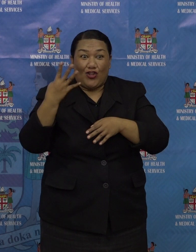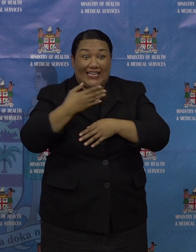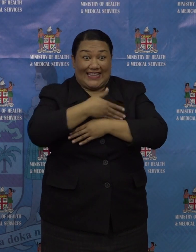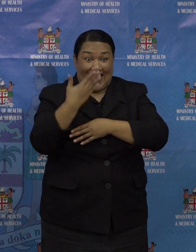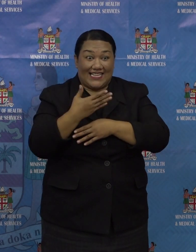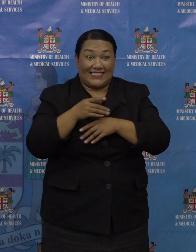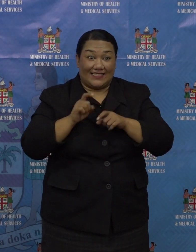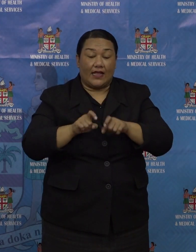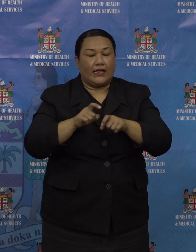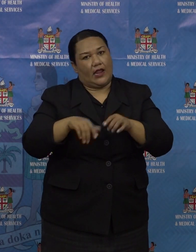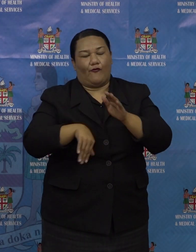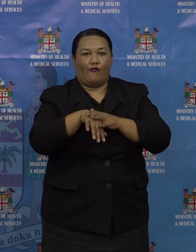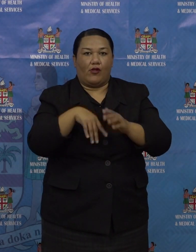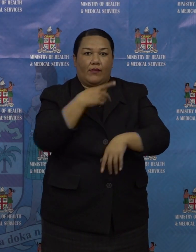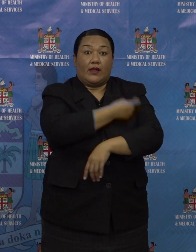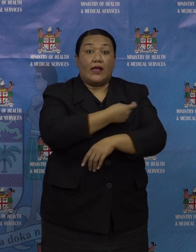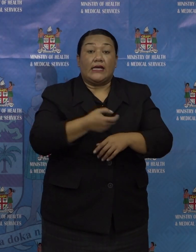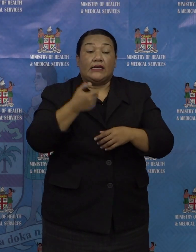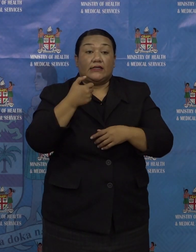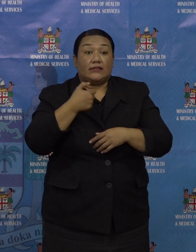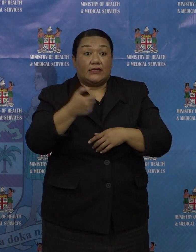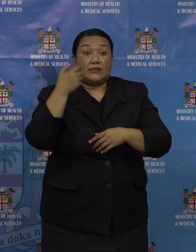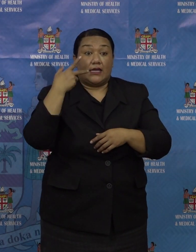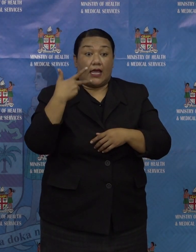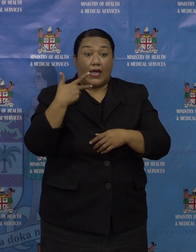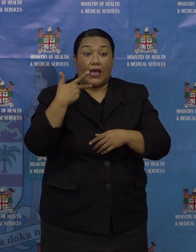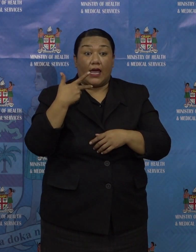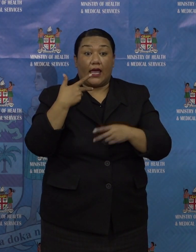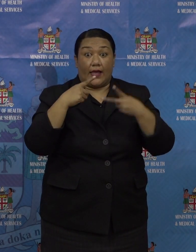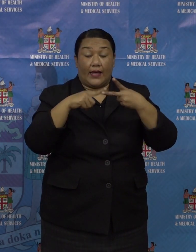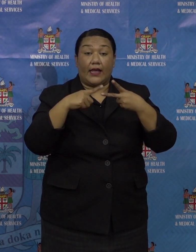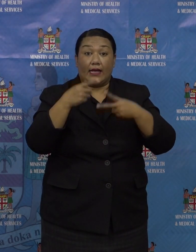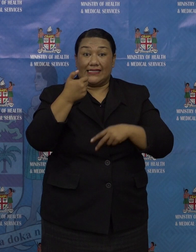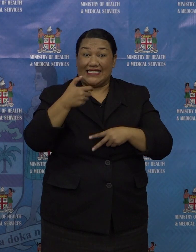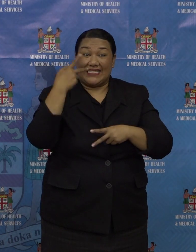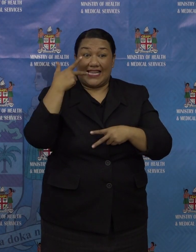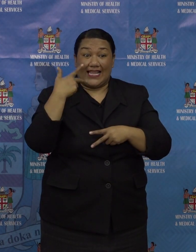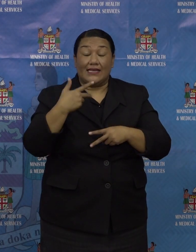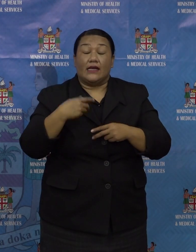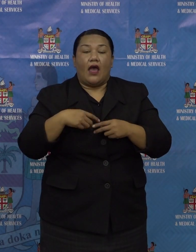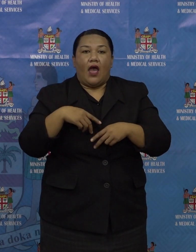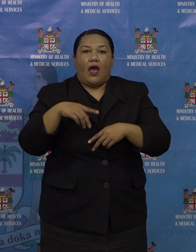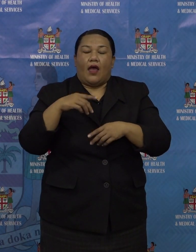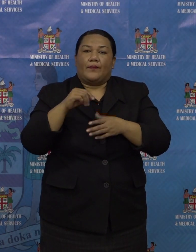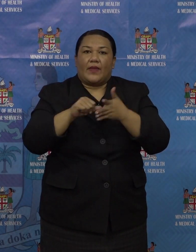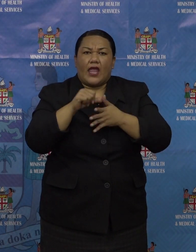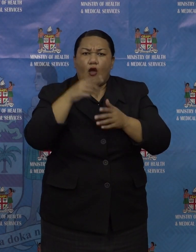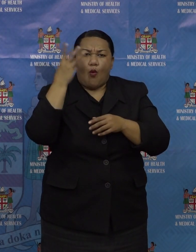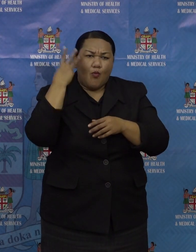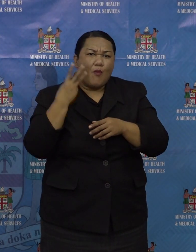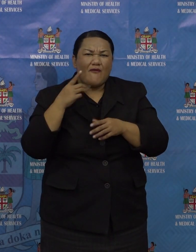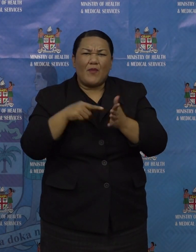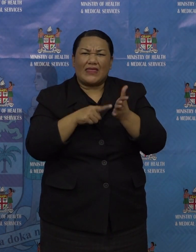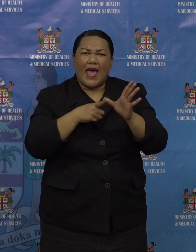an 86-year-old woman from Tamavua. She presented to the CWM hospital in severe respiratory distress and tested positive